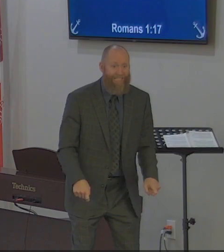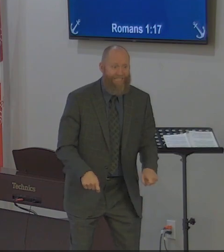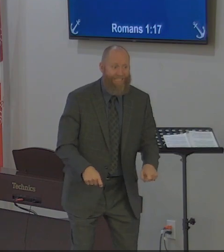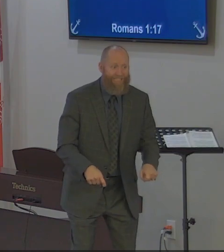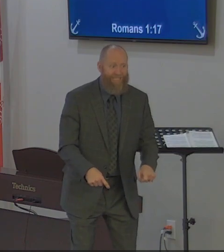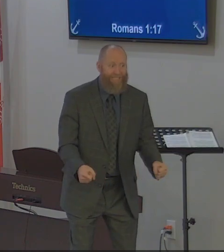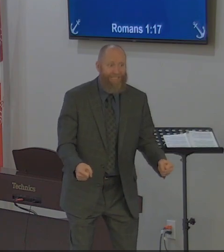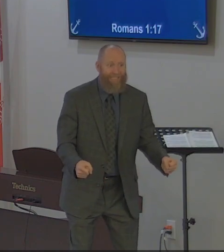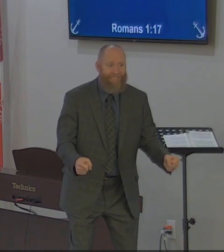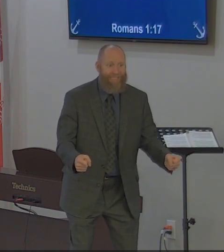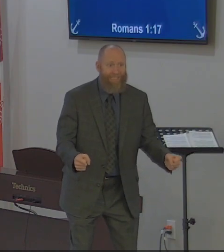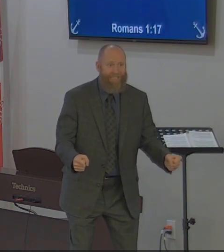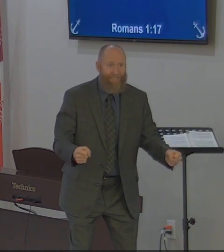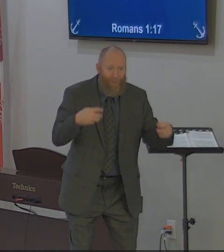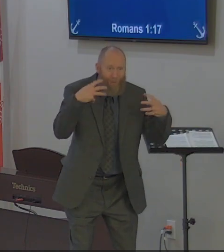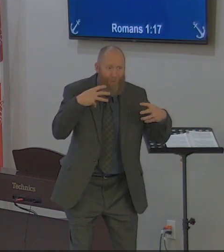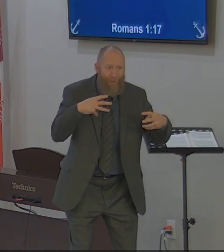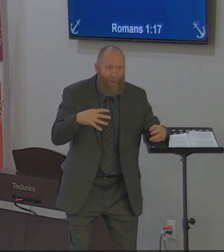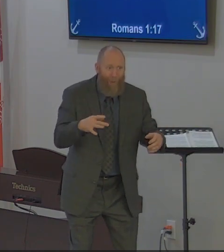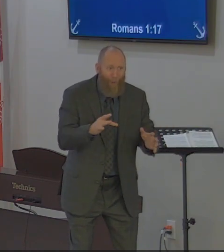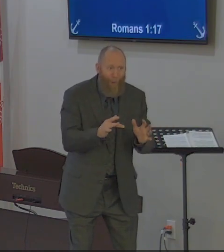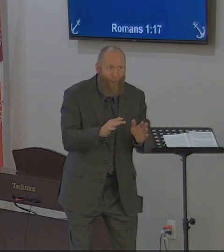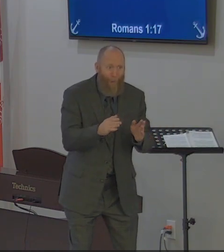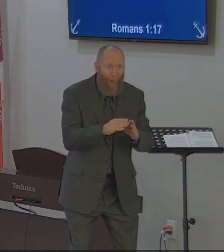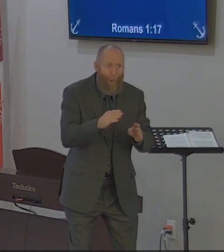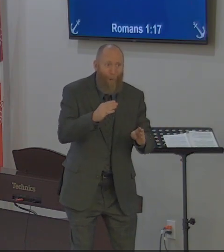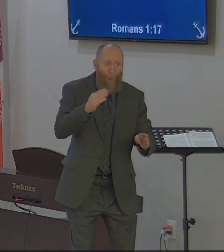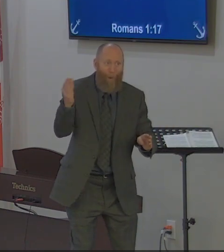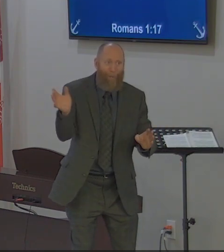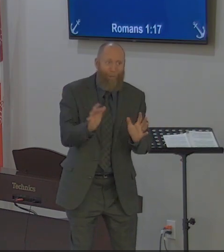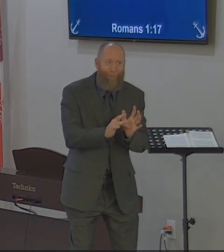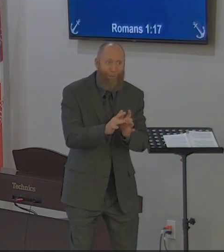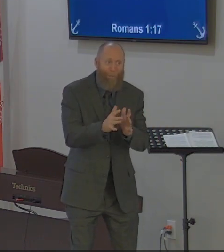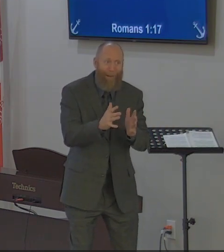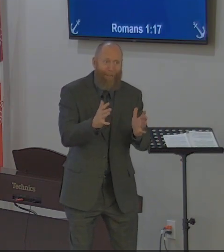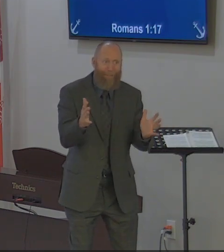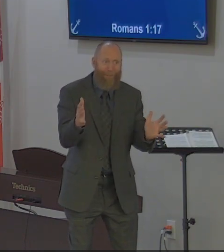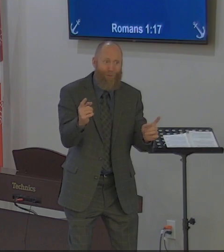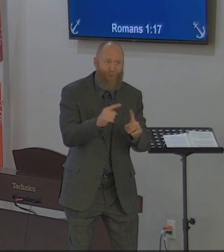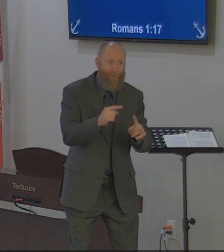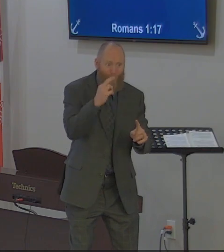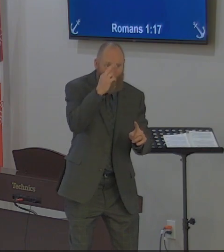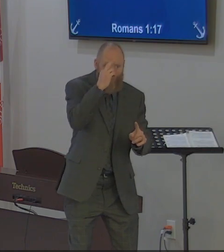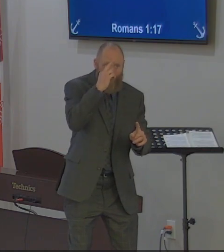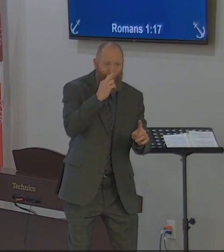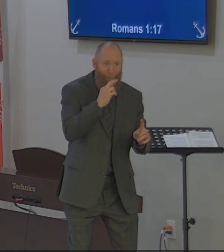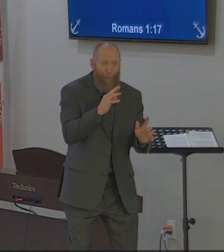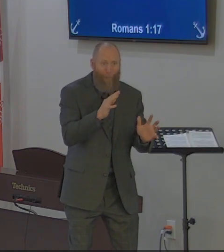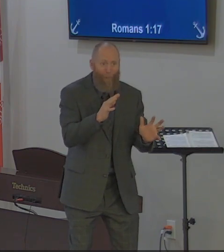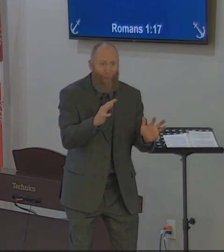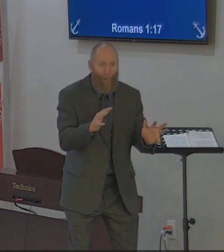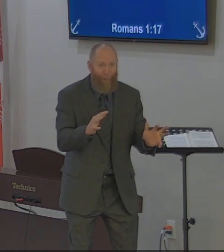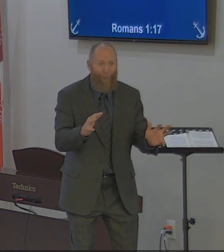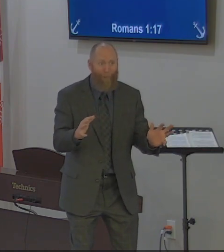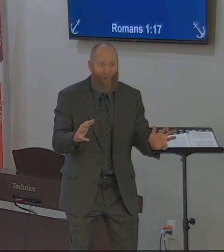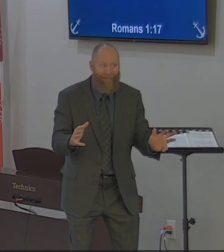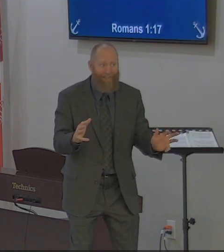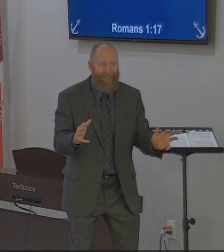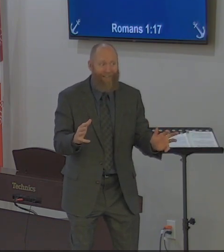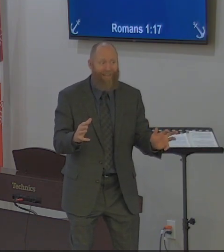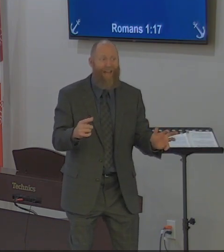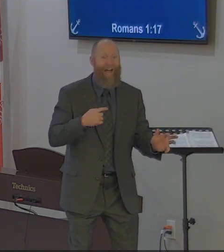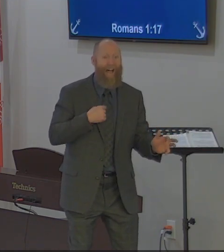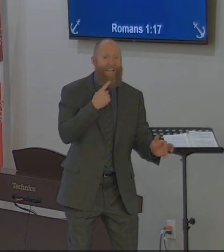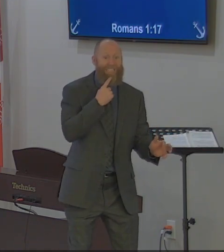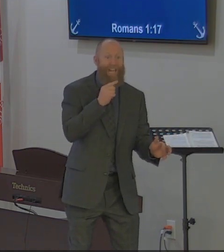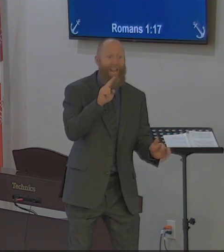said, open Bibles to Romans. I said, probably 50 or 60 times